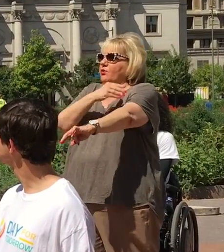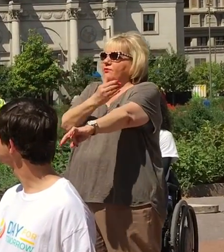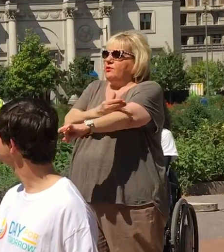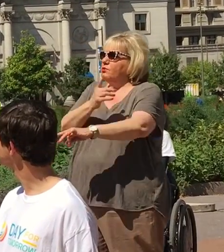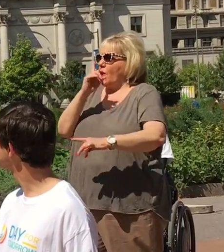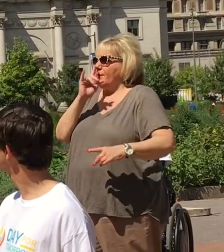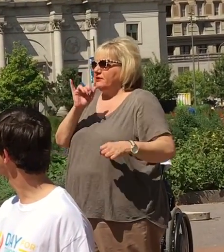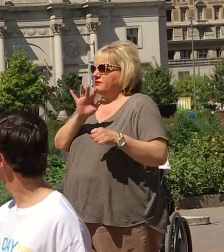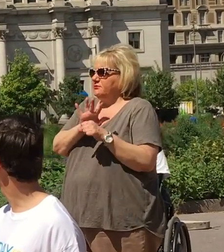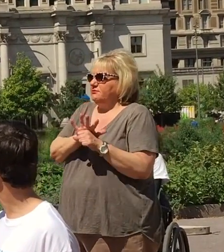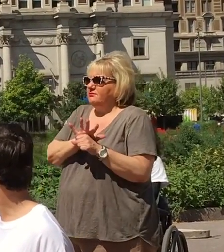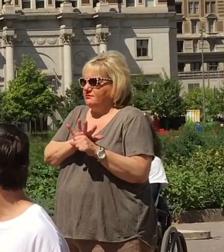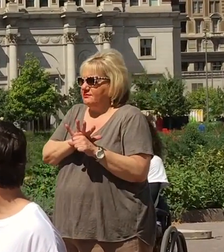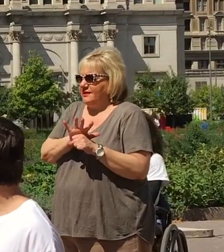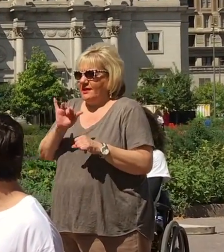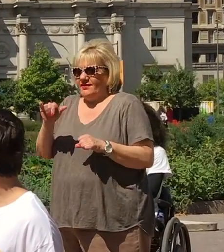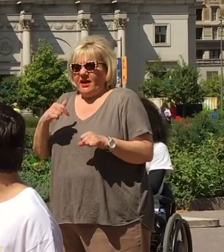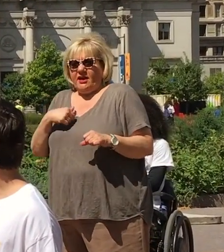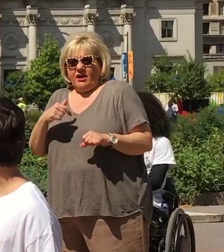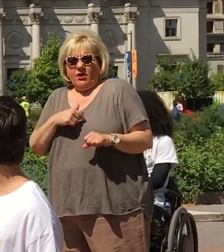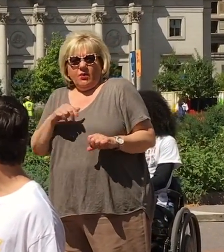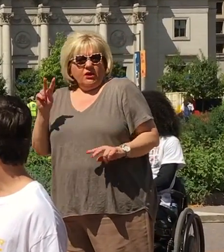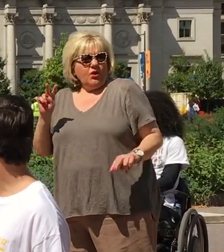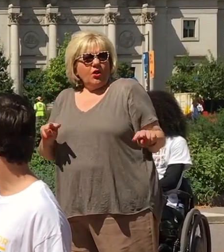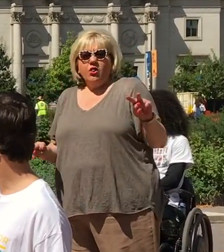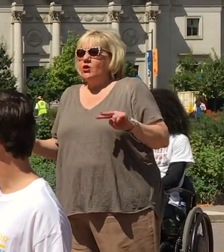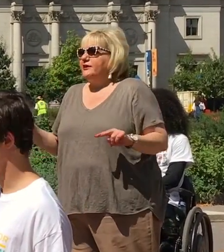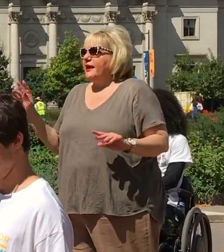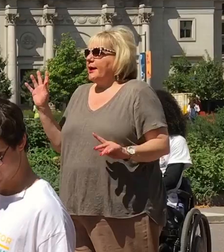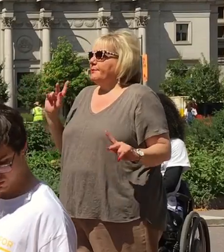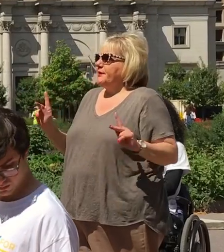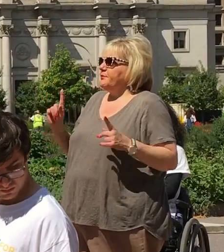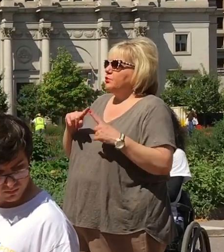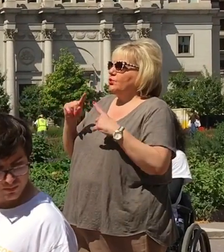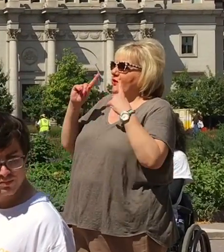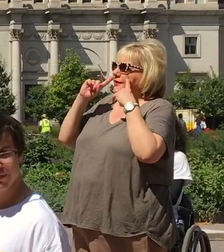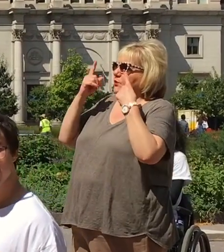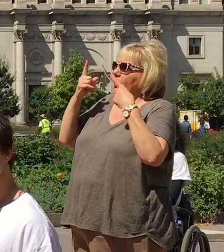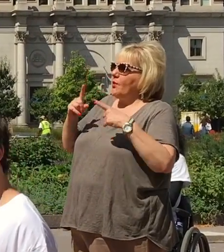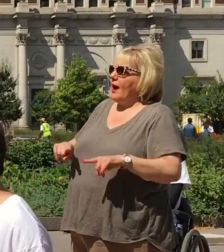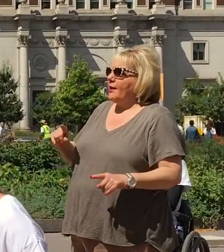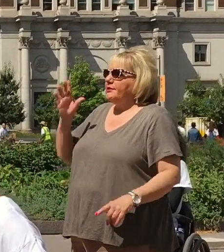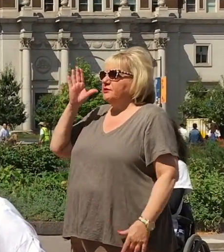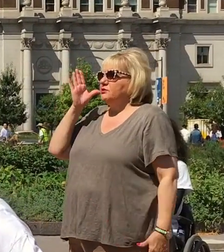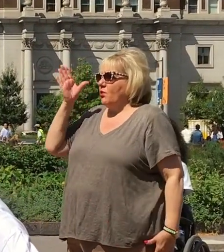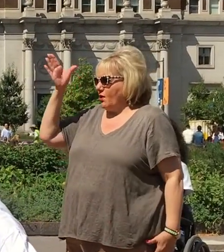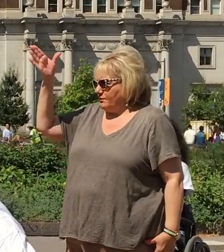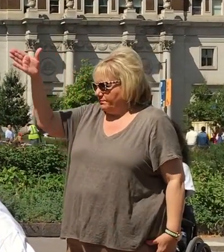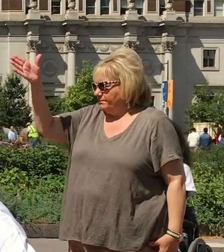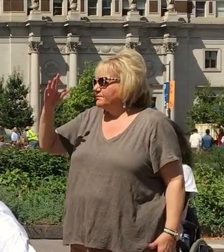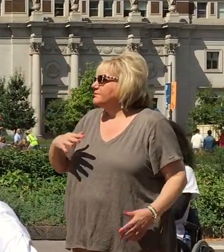promise that we're looking at people and thinking about what's going to go on for tomorrow. And I